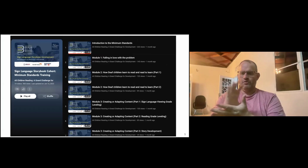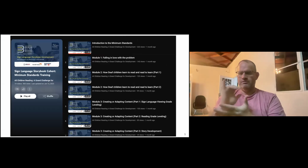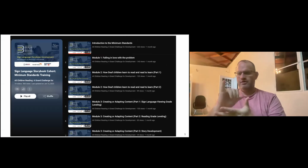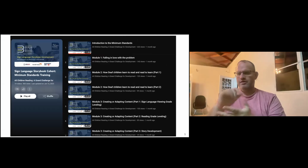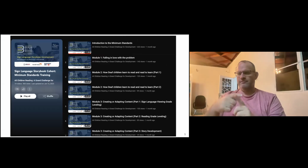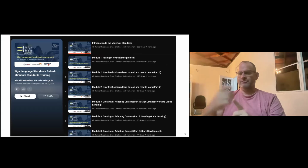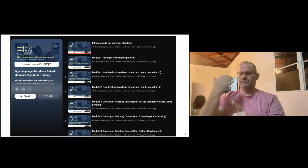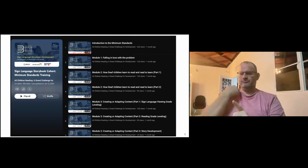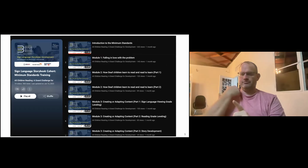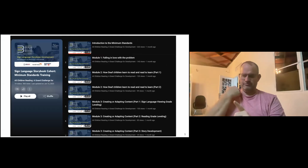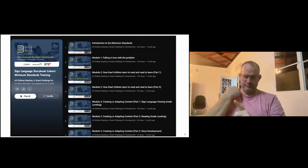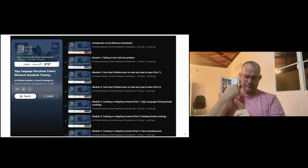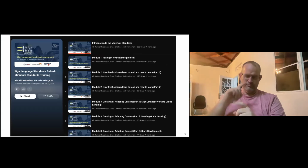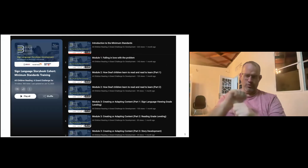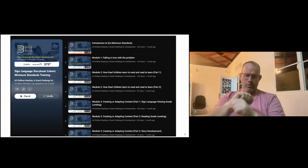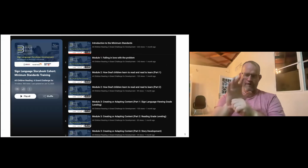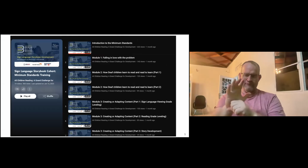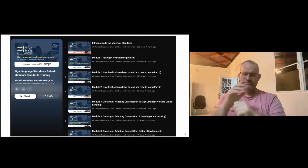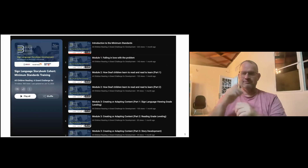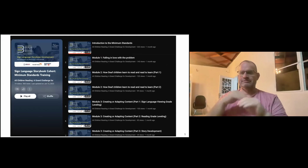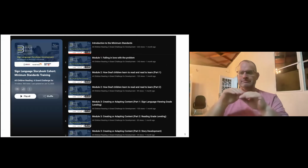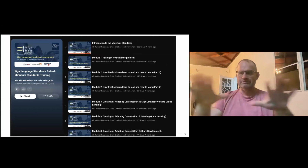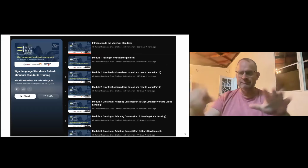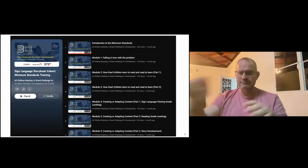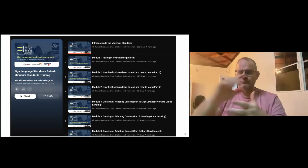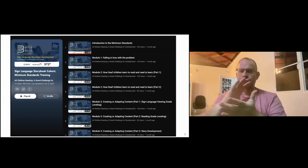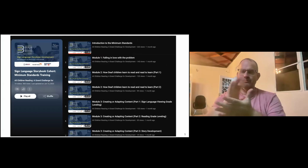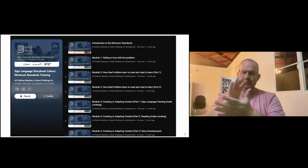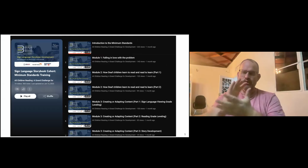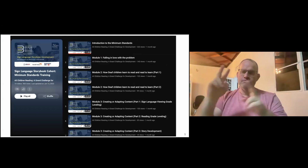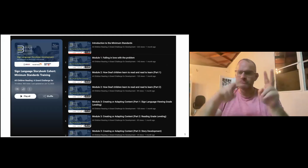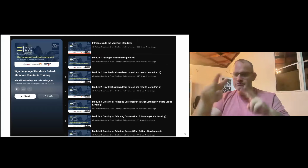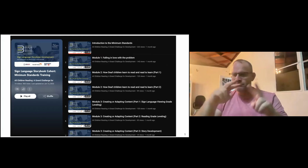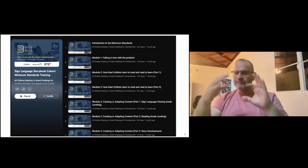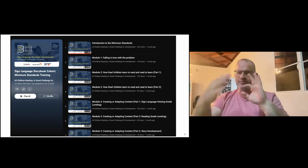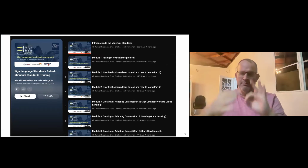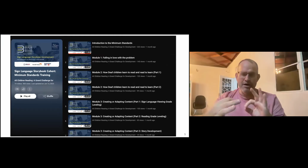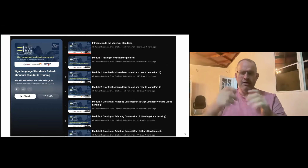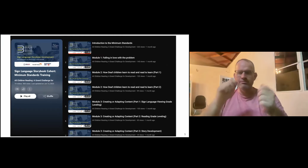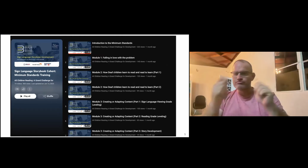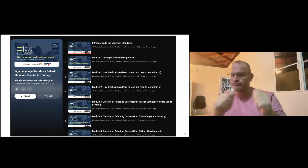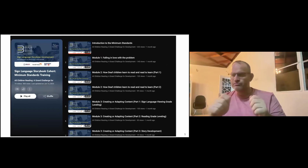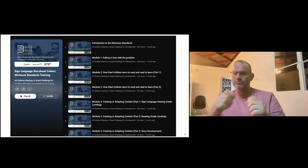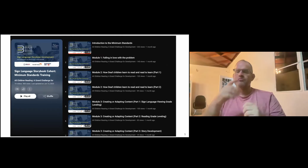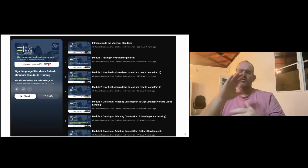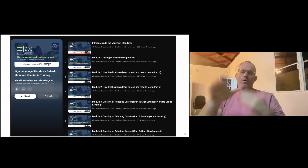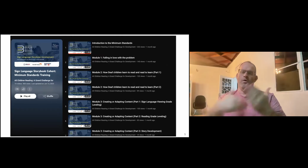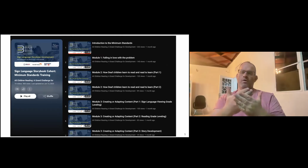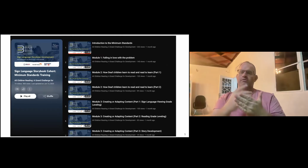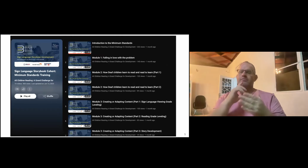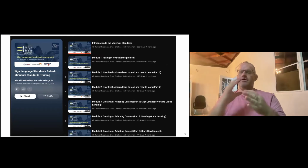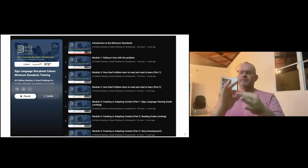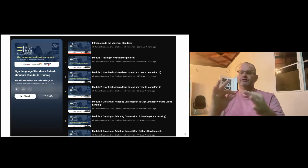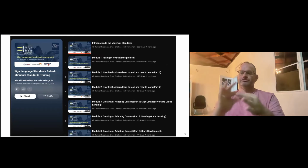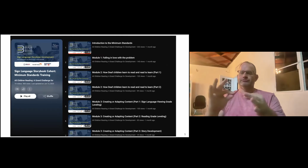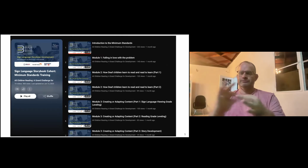This is what it looks like when you land there. These are the training videos that we created during COVID and shared out for those